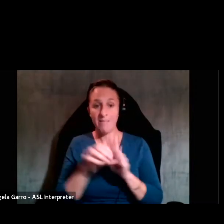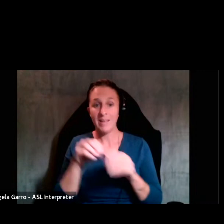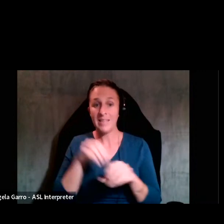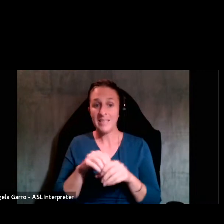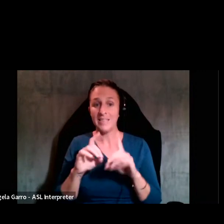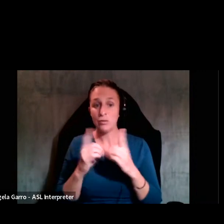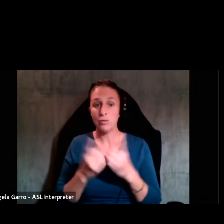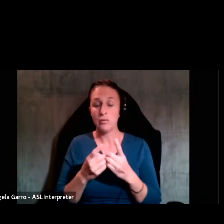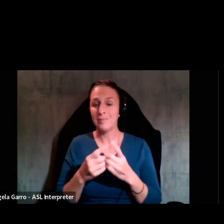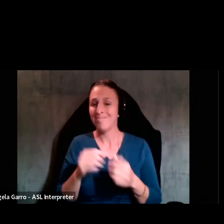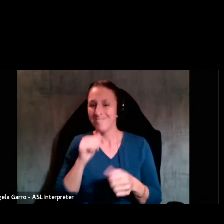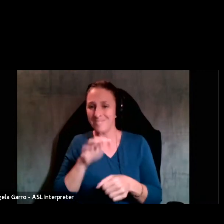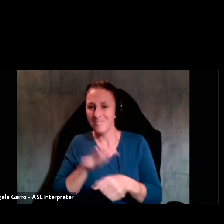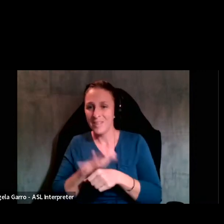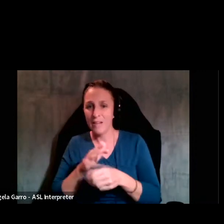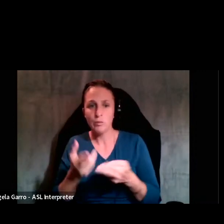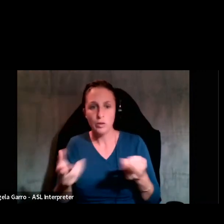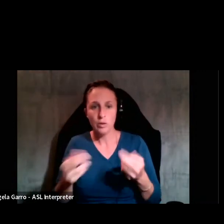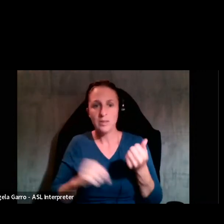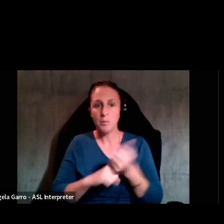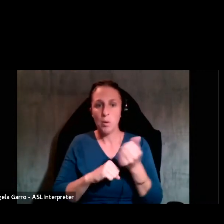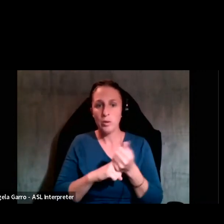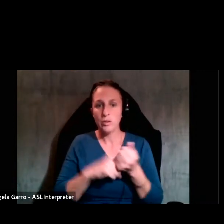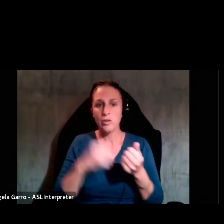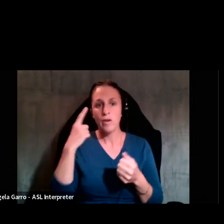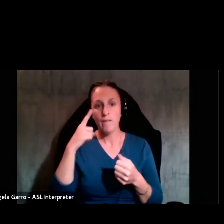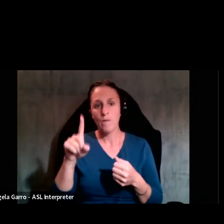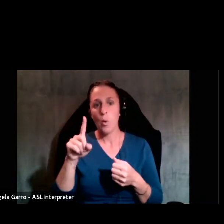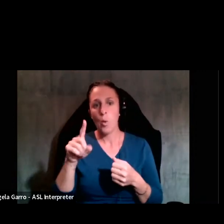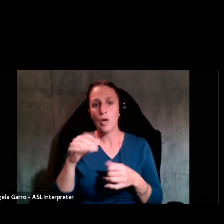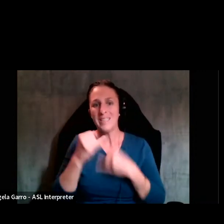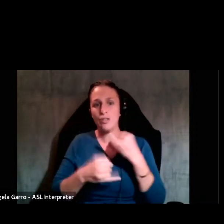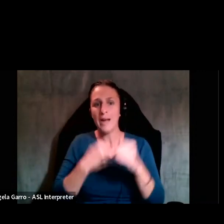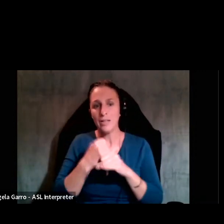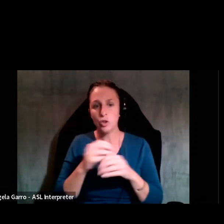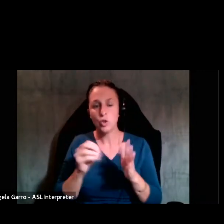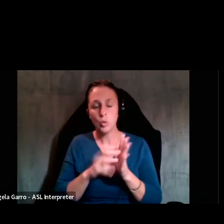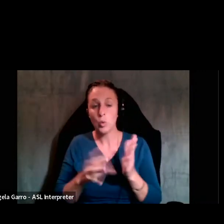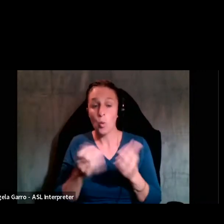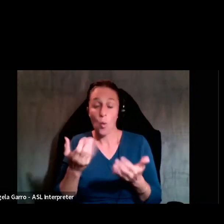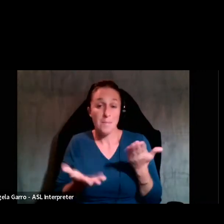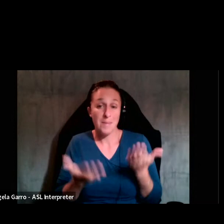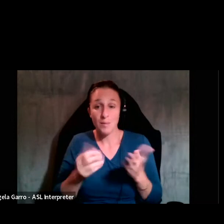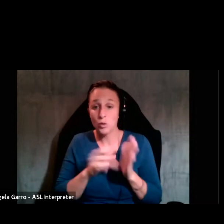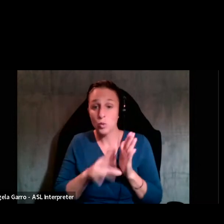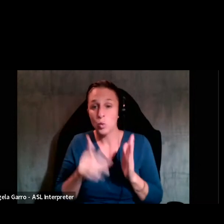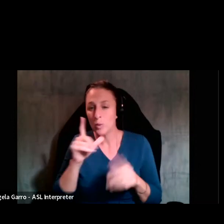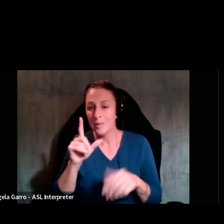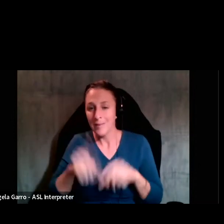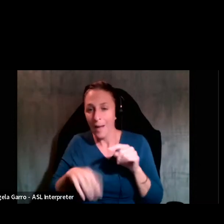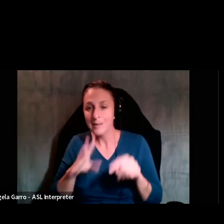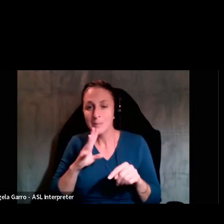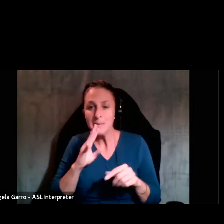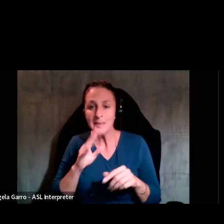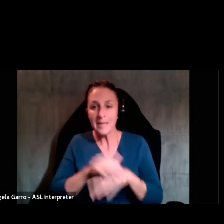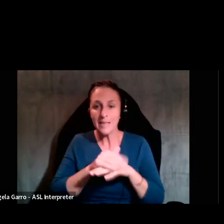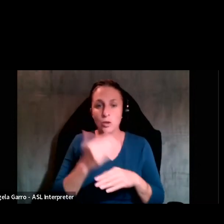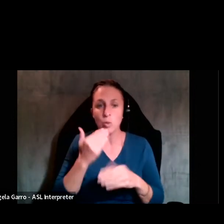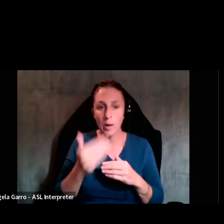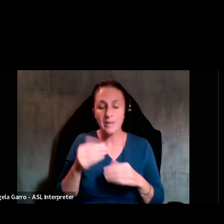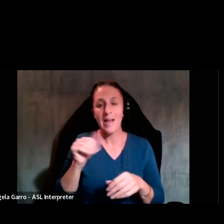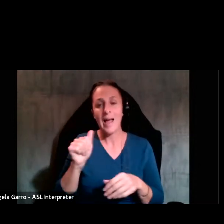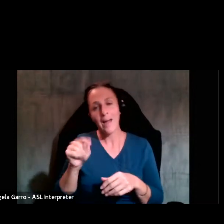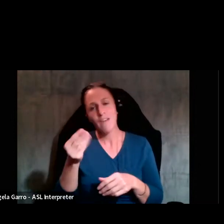lack of resources and support for international students, or maybe just even students who can't speak English well at a few school